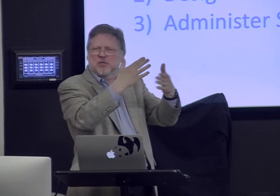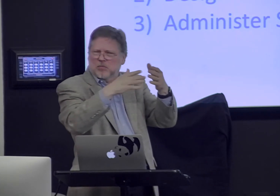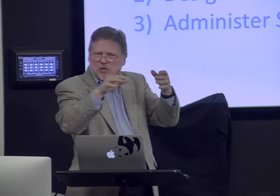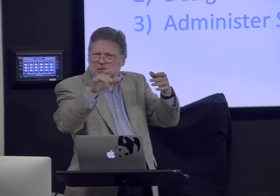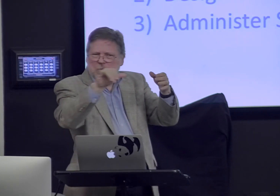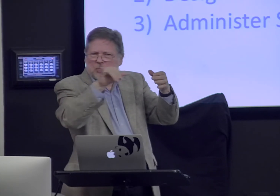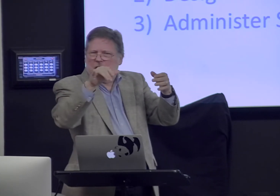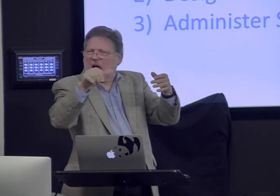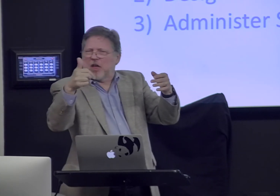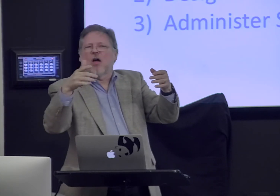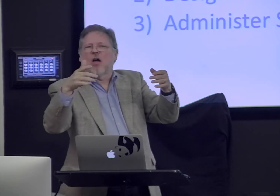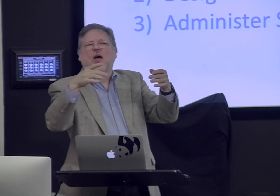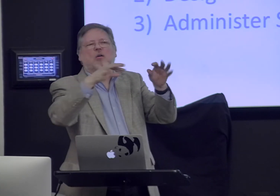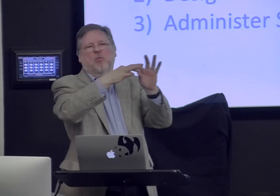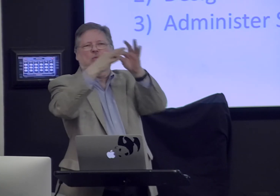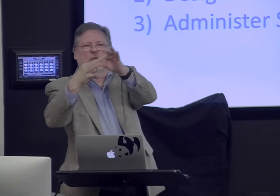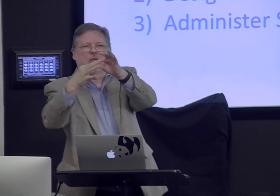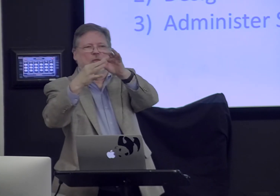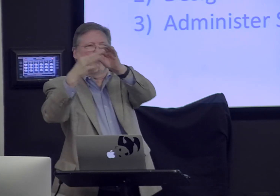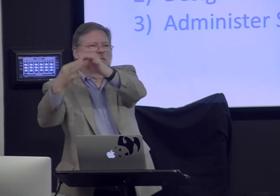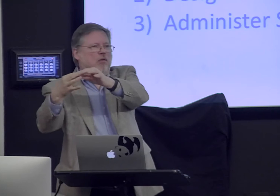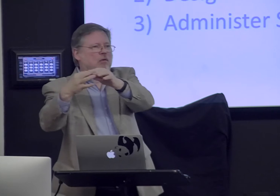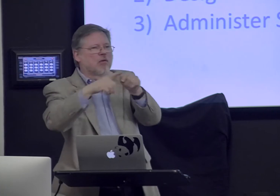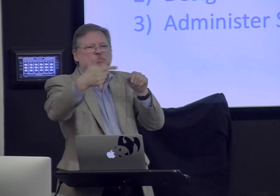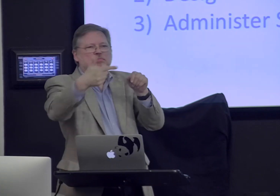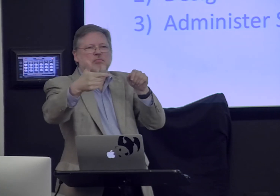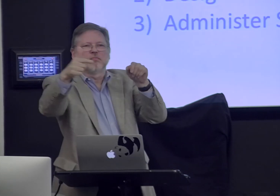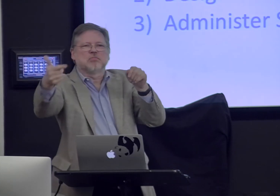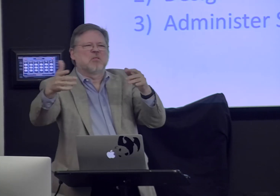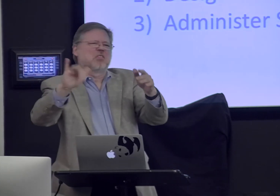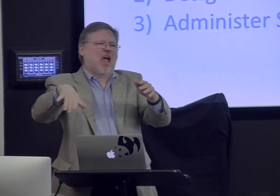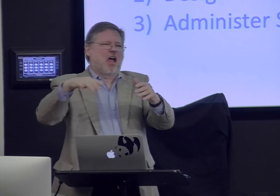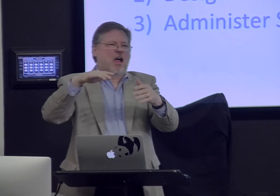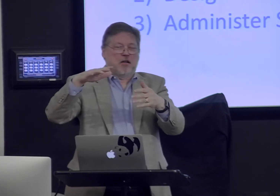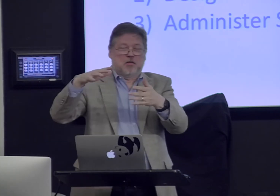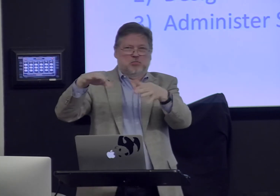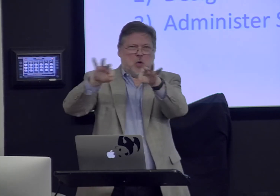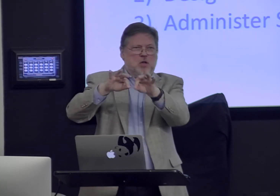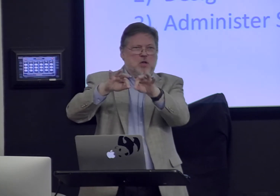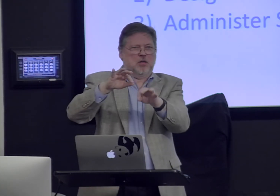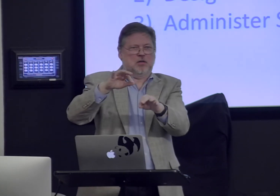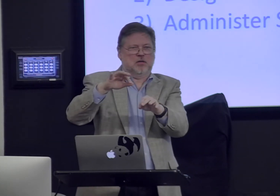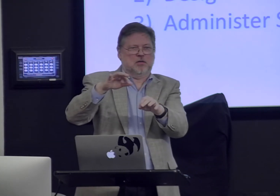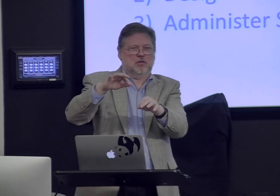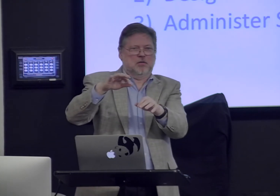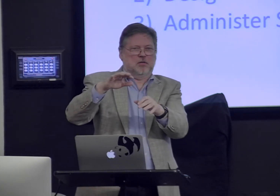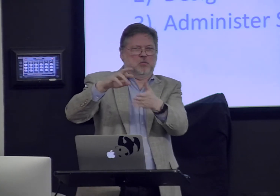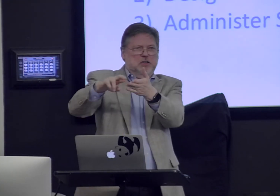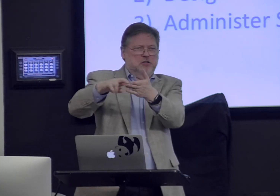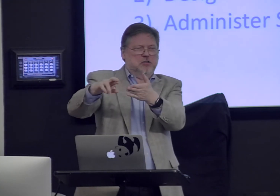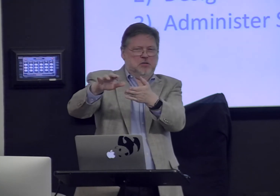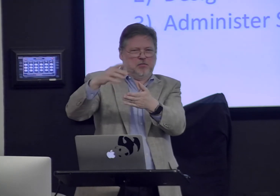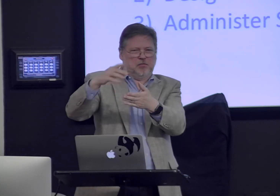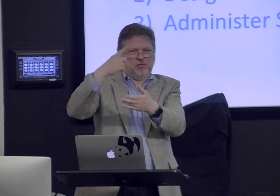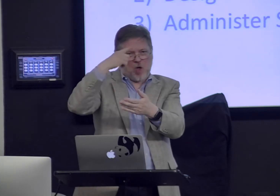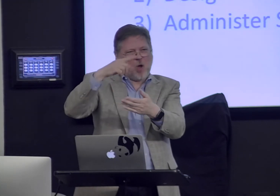European languages, to identify language families, and to understand how one language gave way to another, so to understand